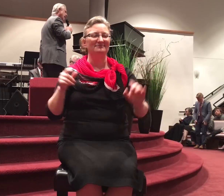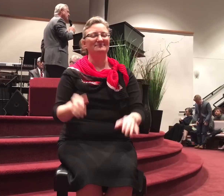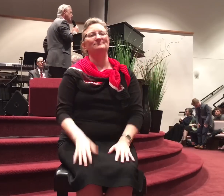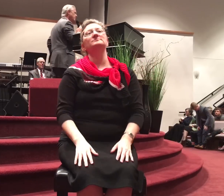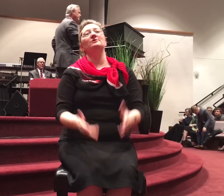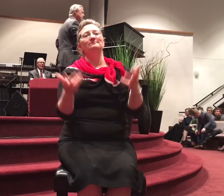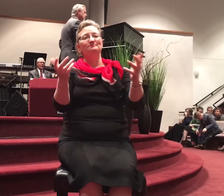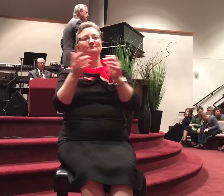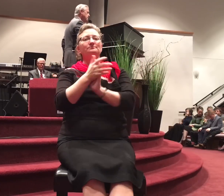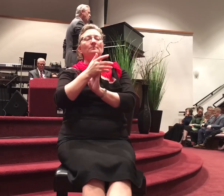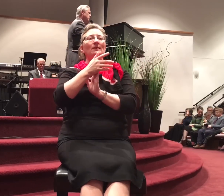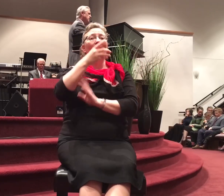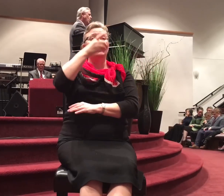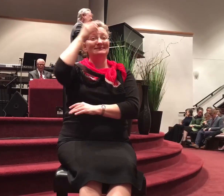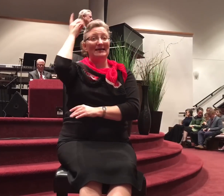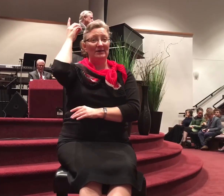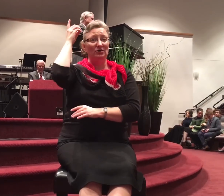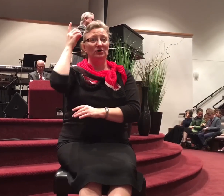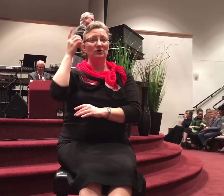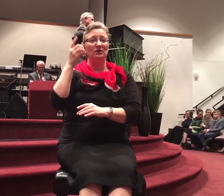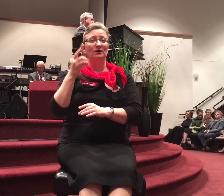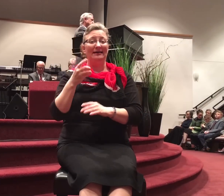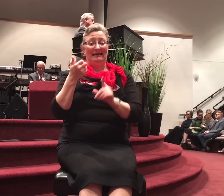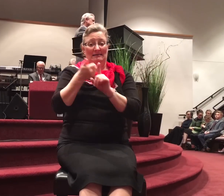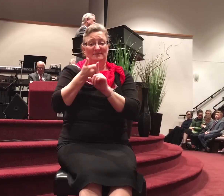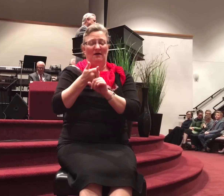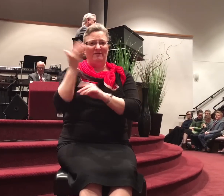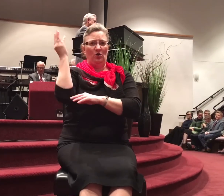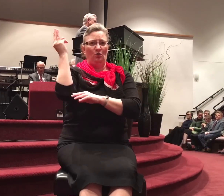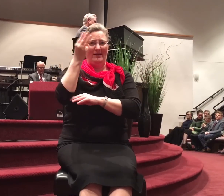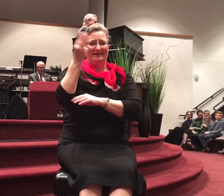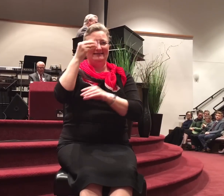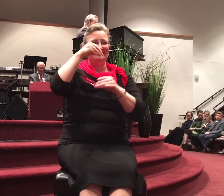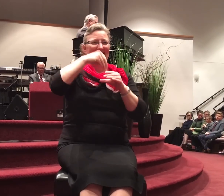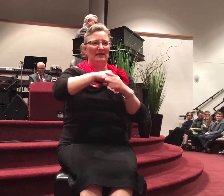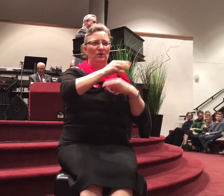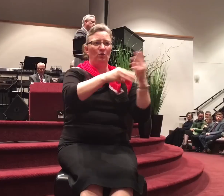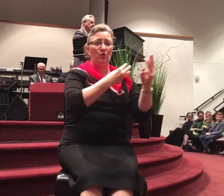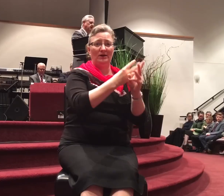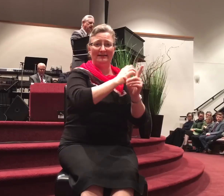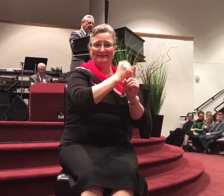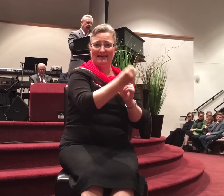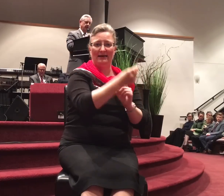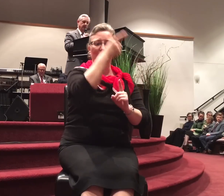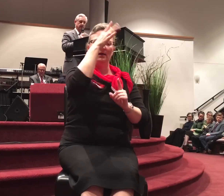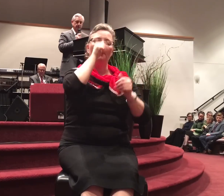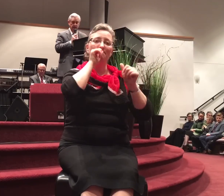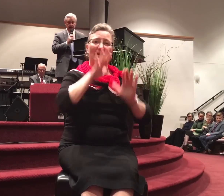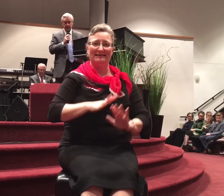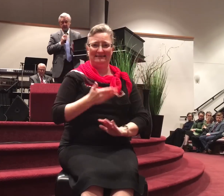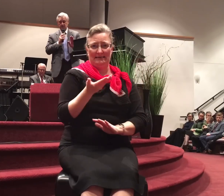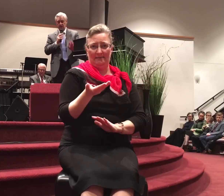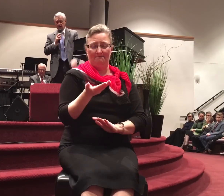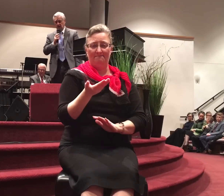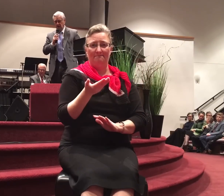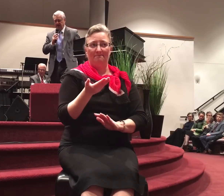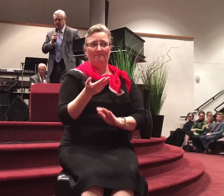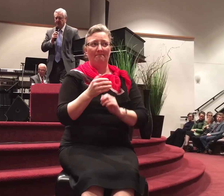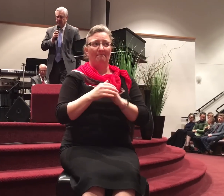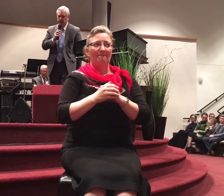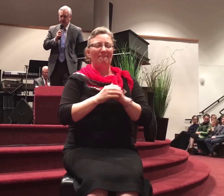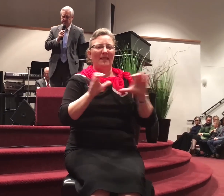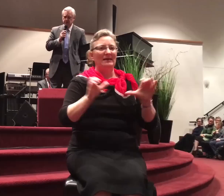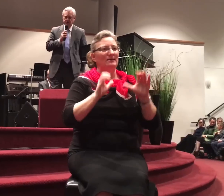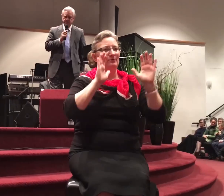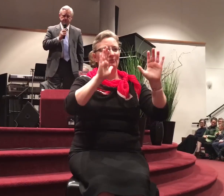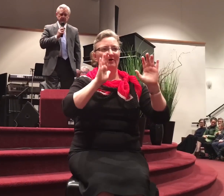So Daniel was a witness in a pagan society. God blessed him, and he did